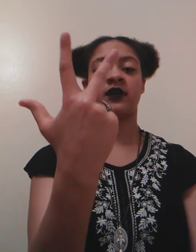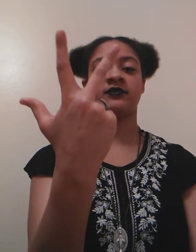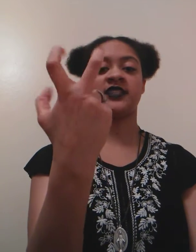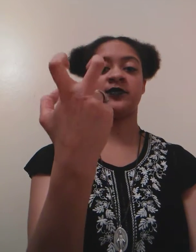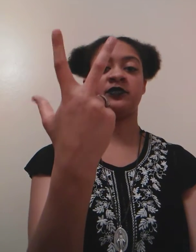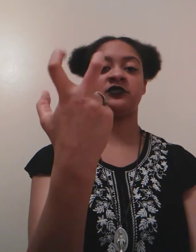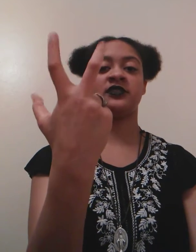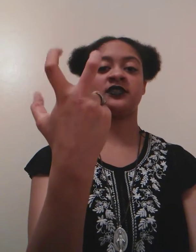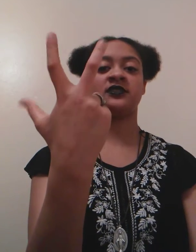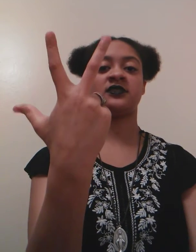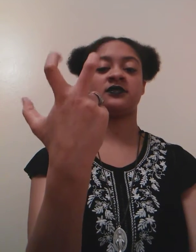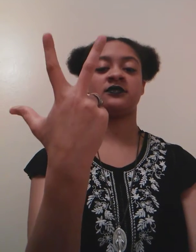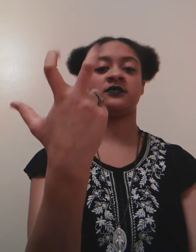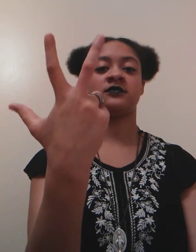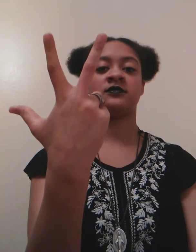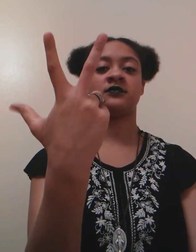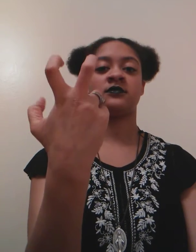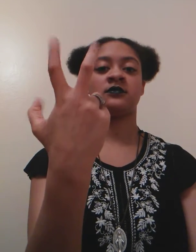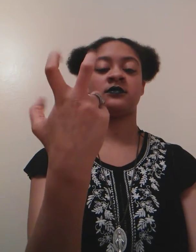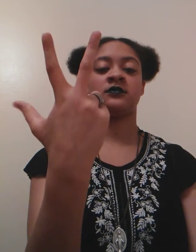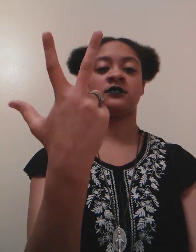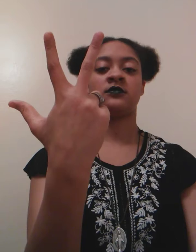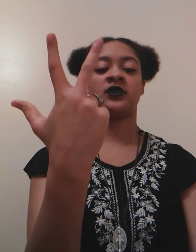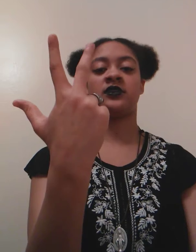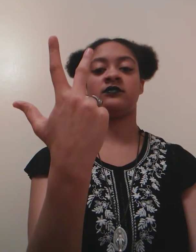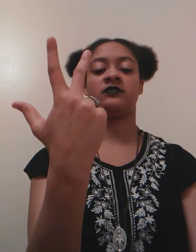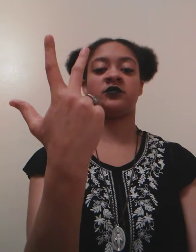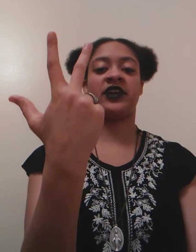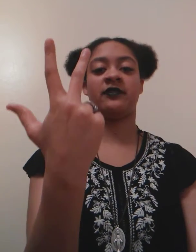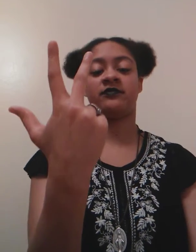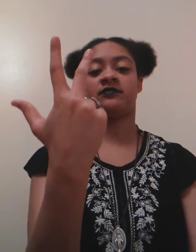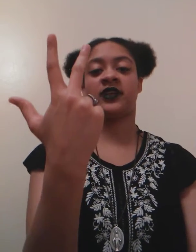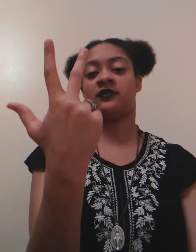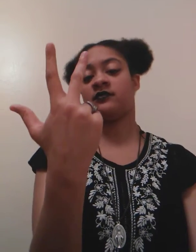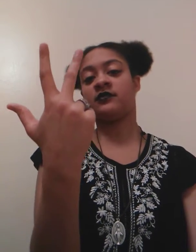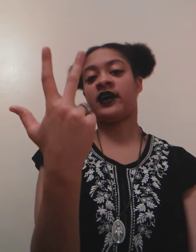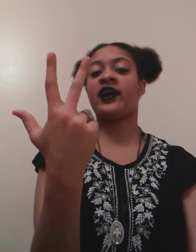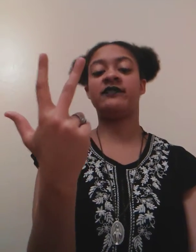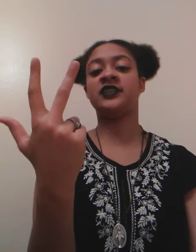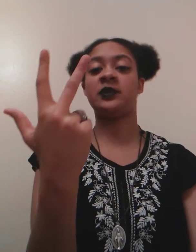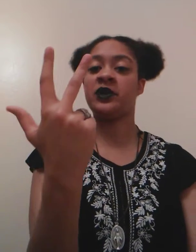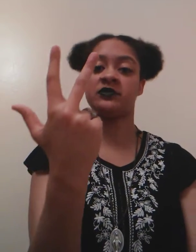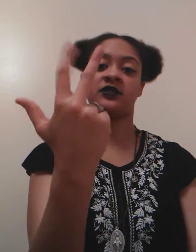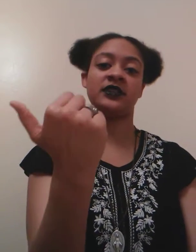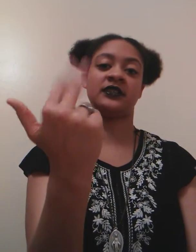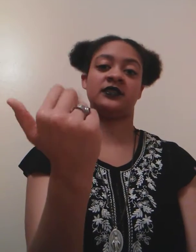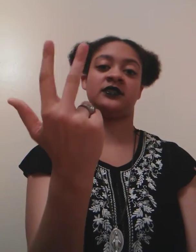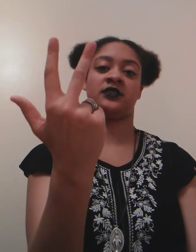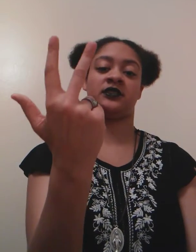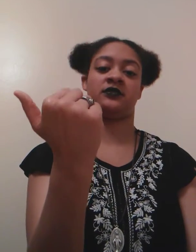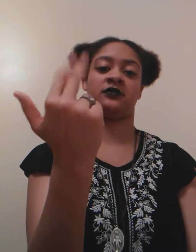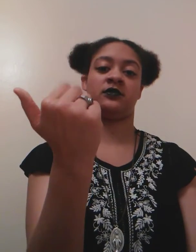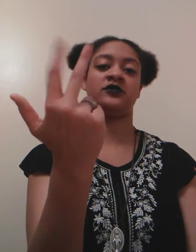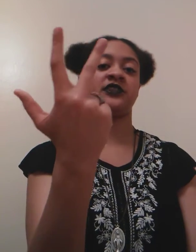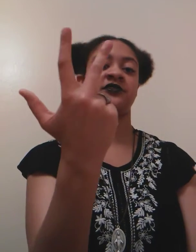I've seen some people do this, but the way that I've seen it the most is just move these 2